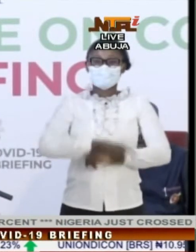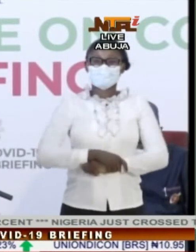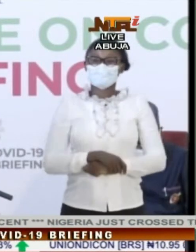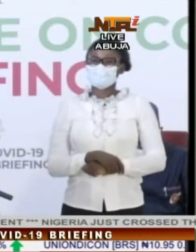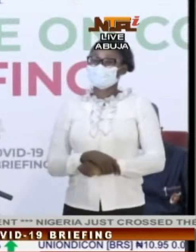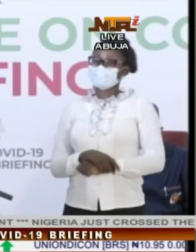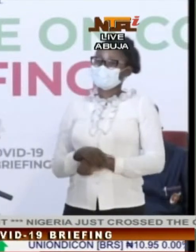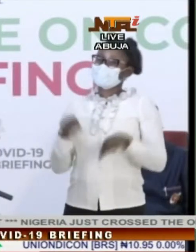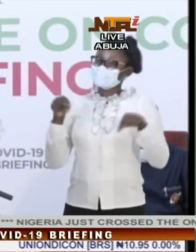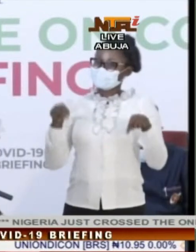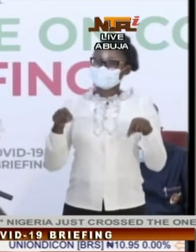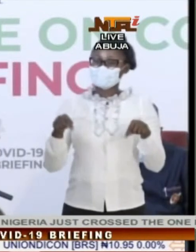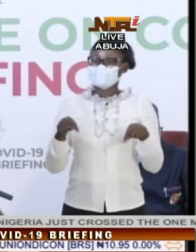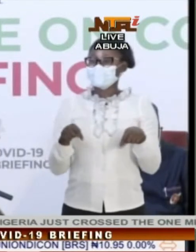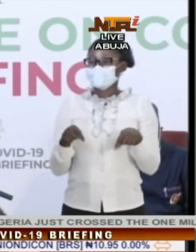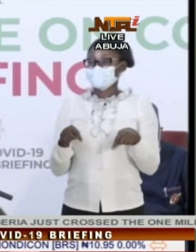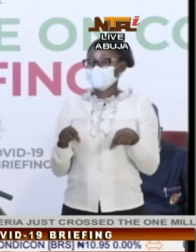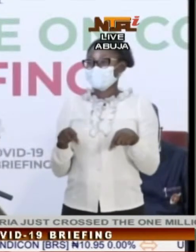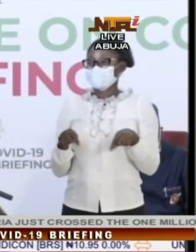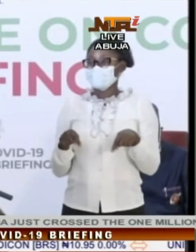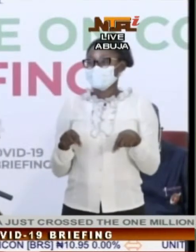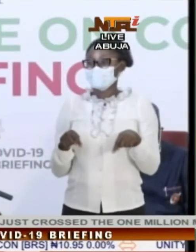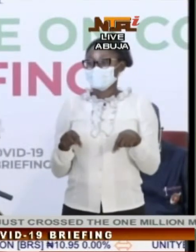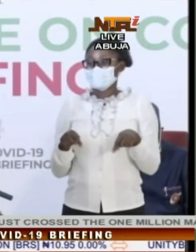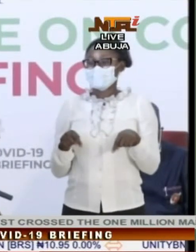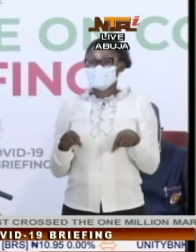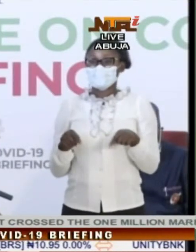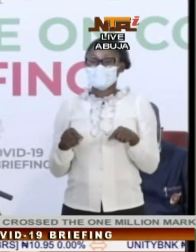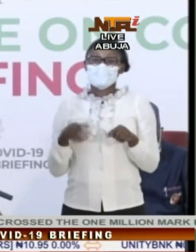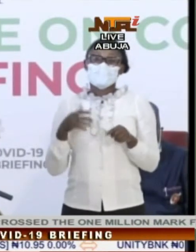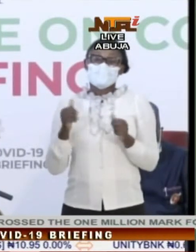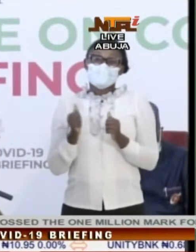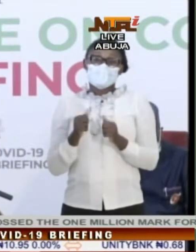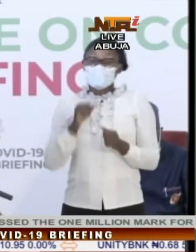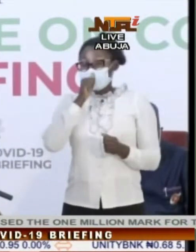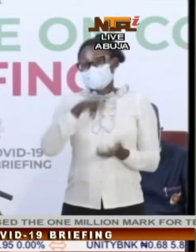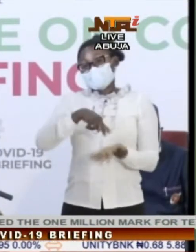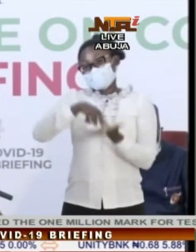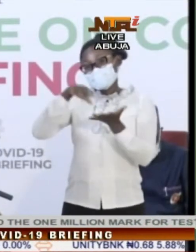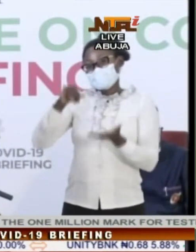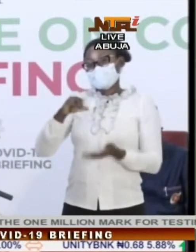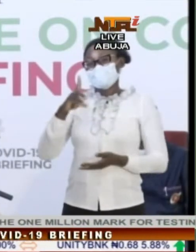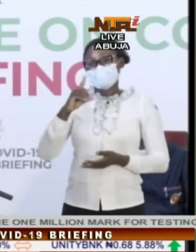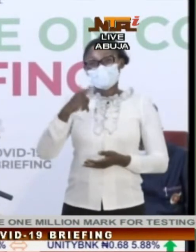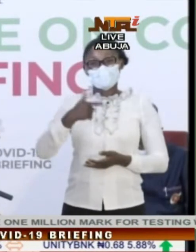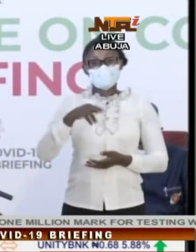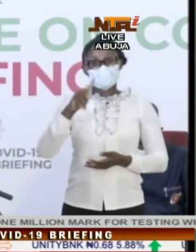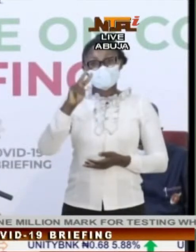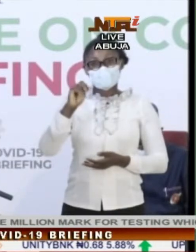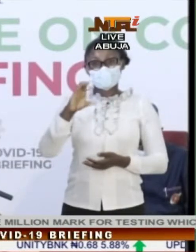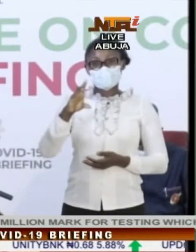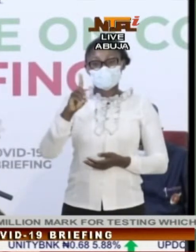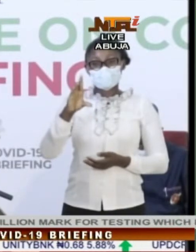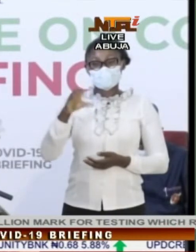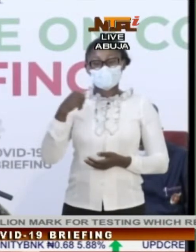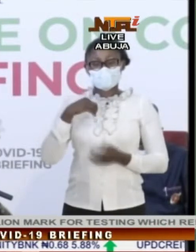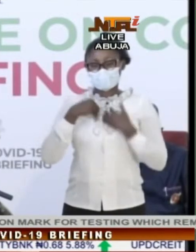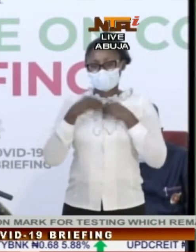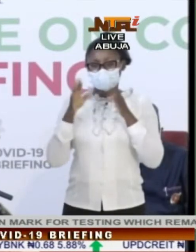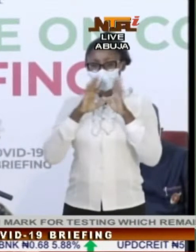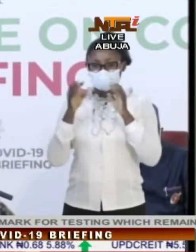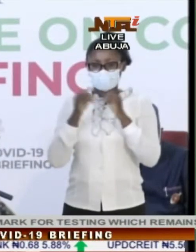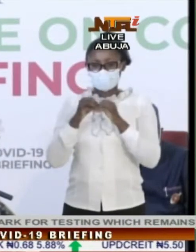So today, I'm representing the DG and CDC, and we have talked more about the number of new cases